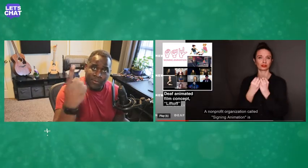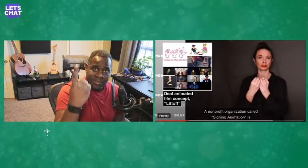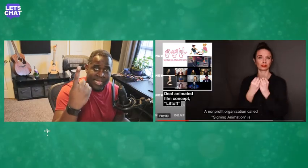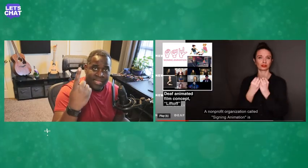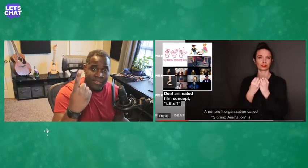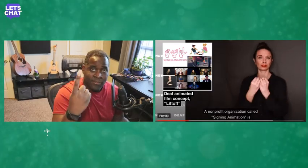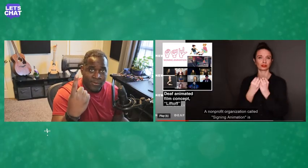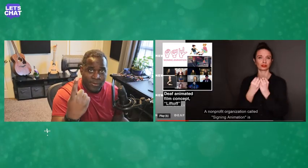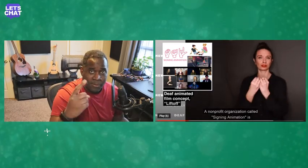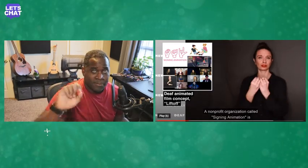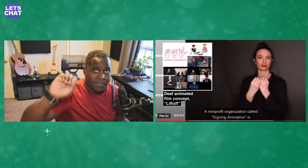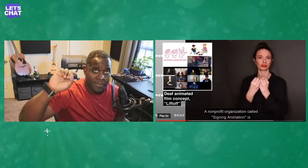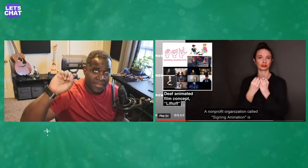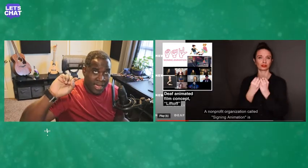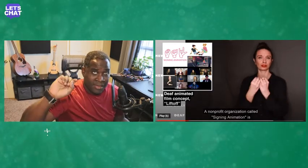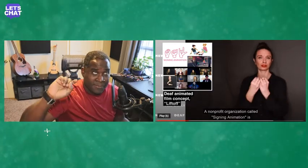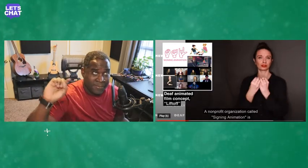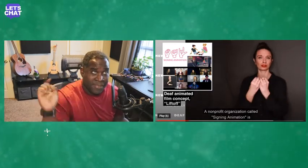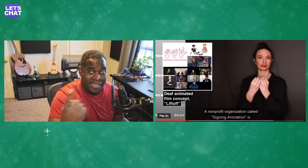so like